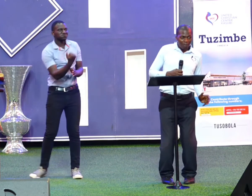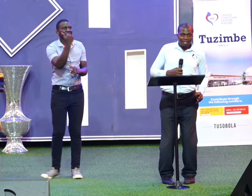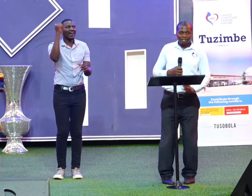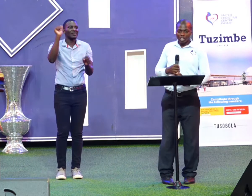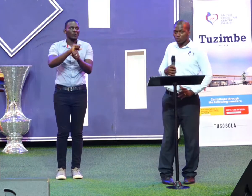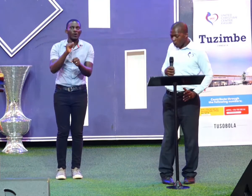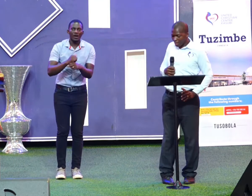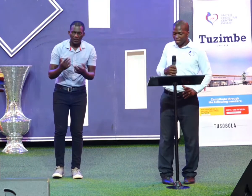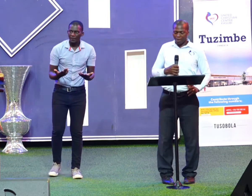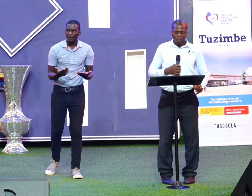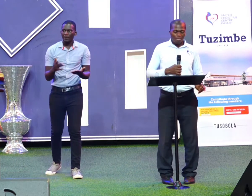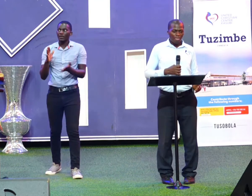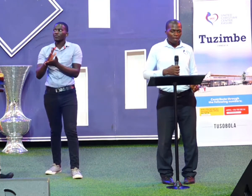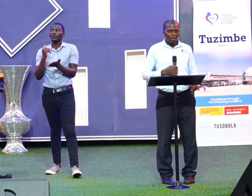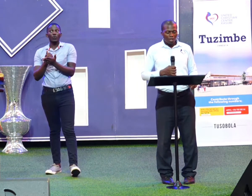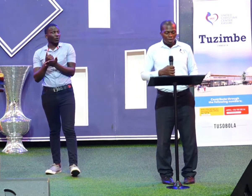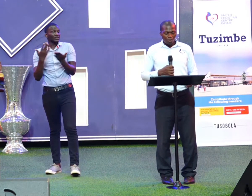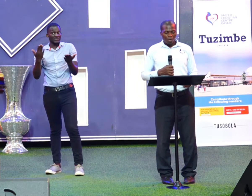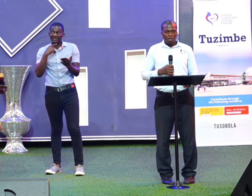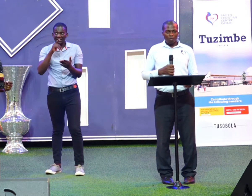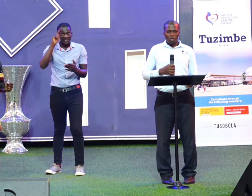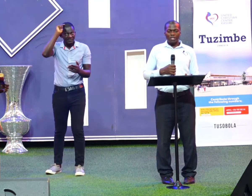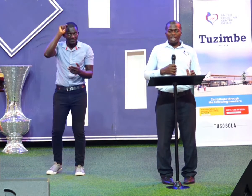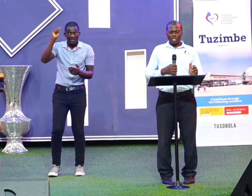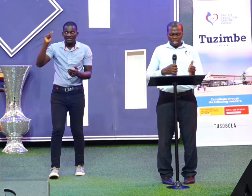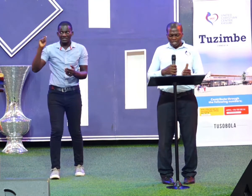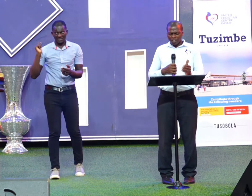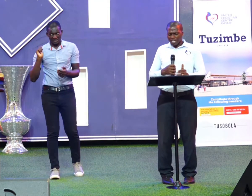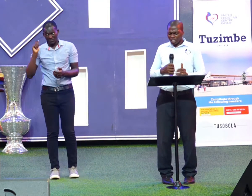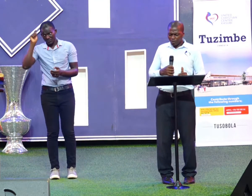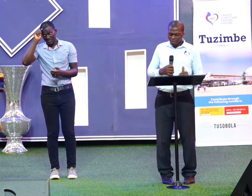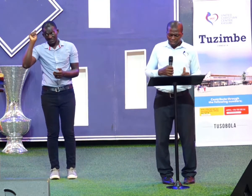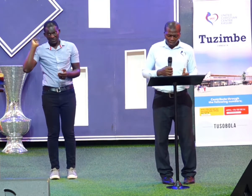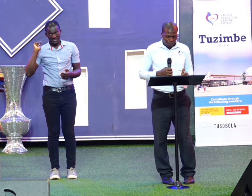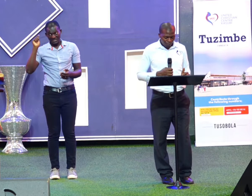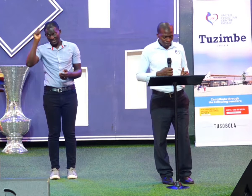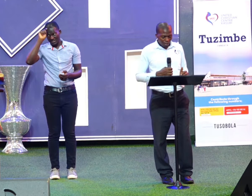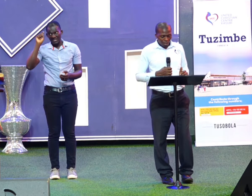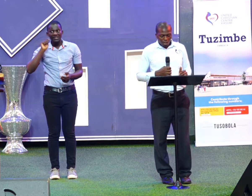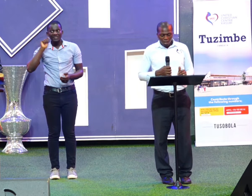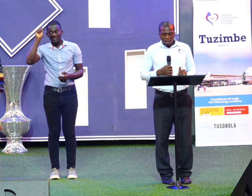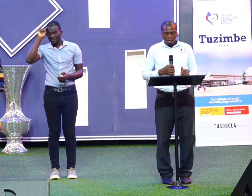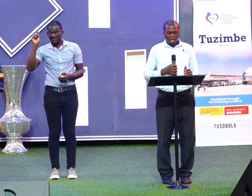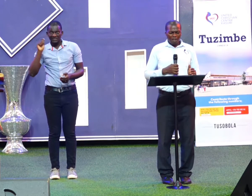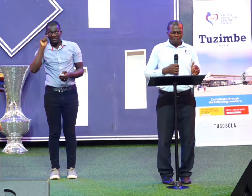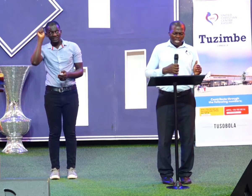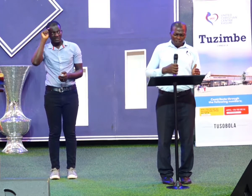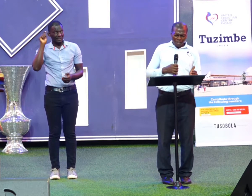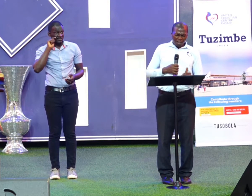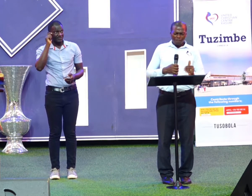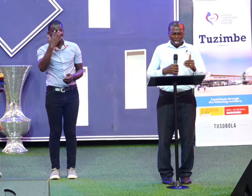wake up and start working. Because he has said in 1 Timothy,